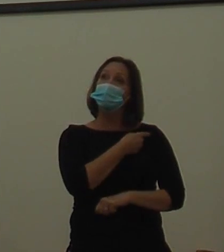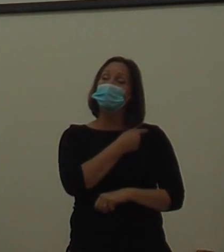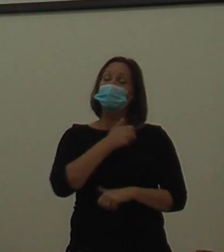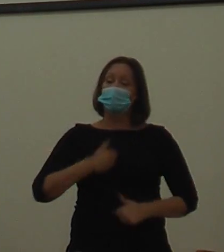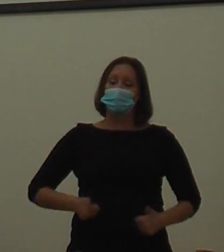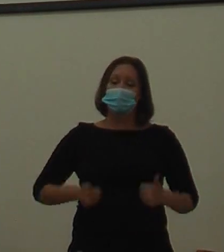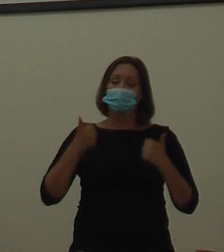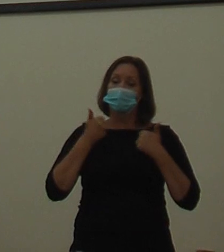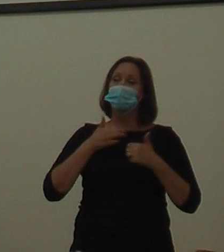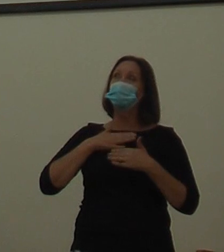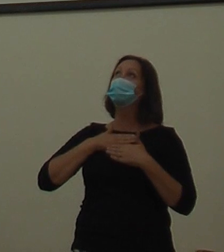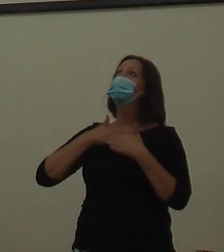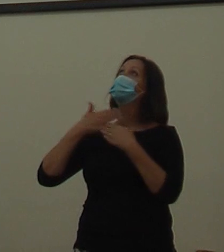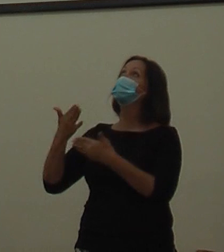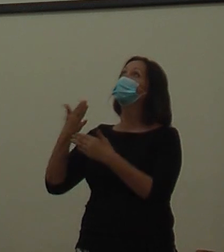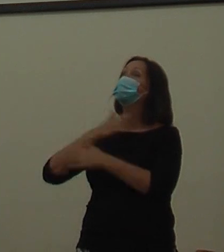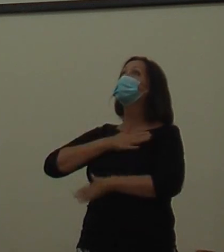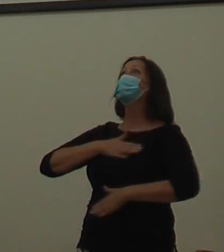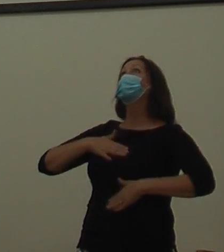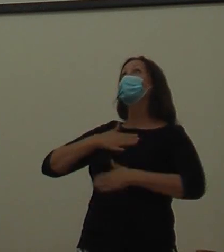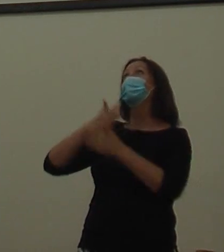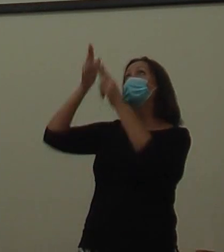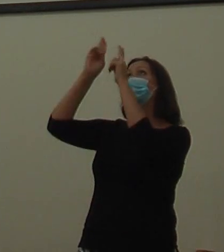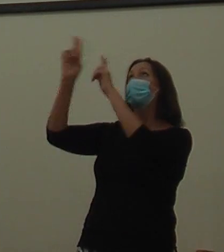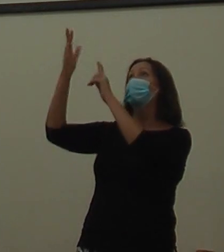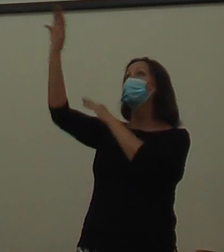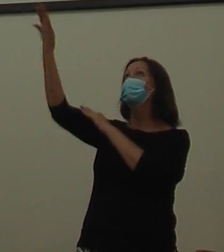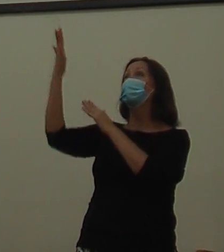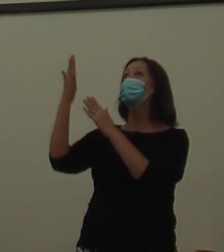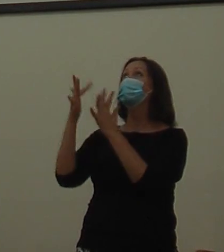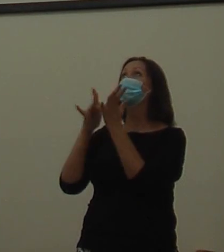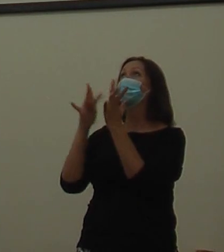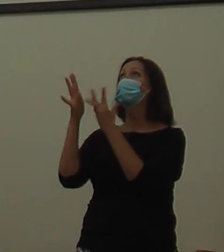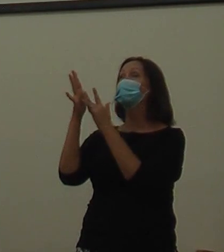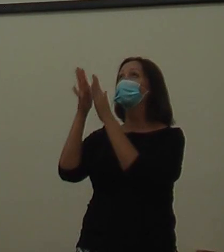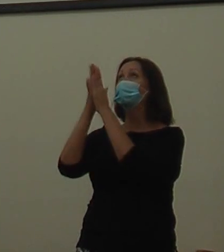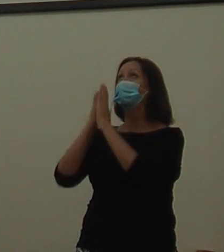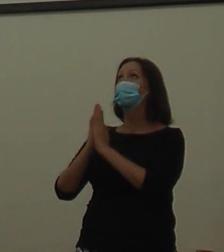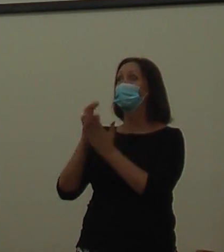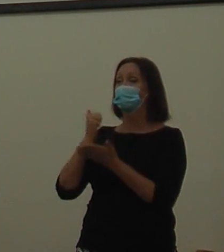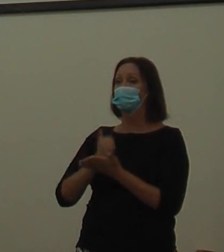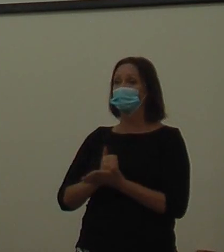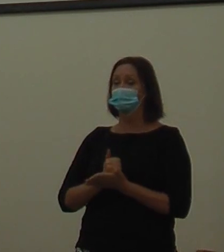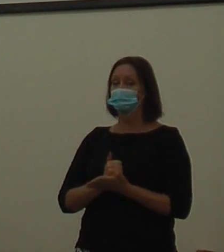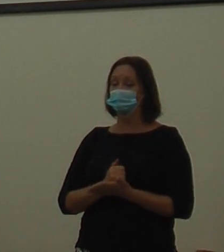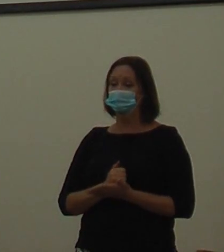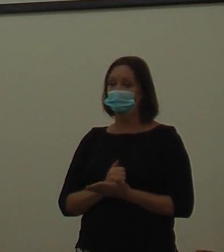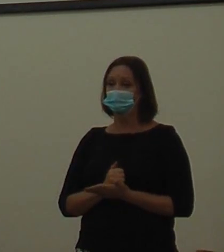pleasing unto you. Father, this is our prayer. In Jesus' name, amen.